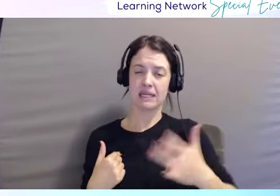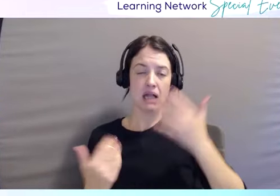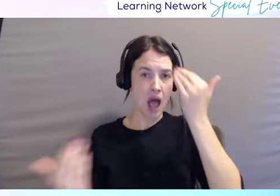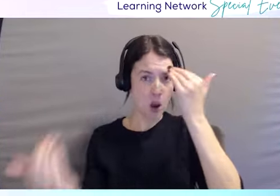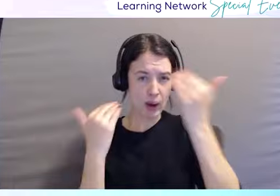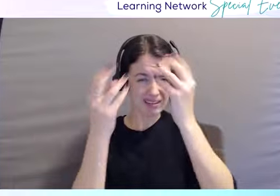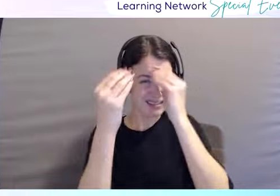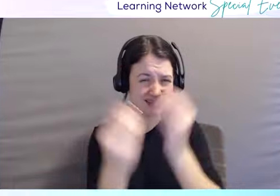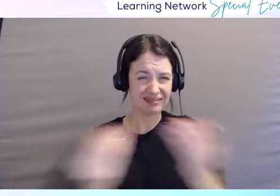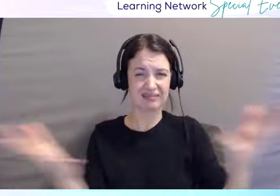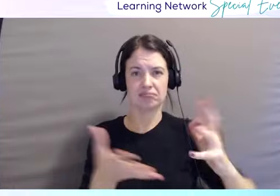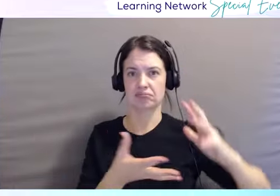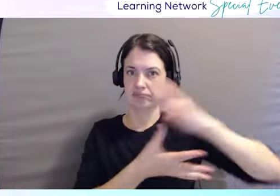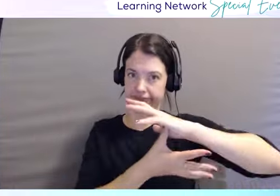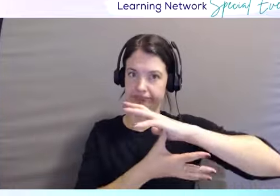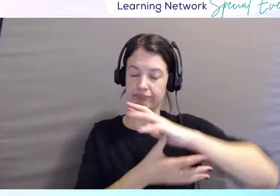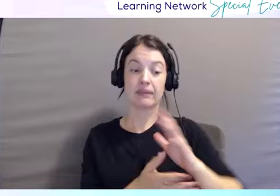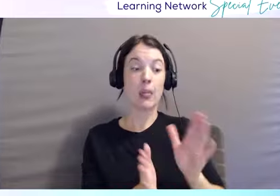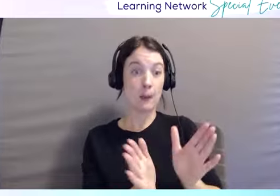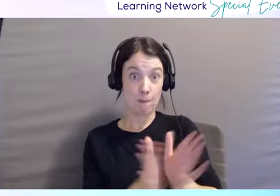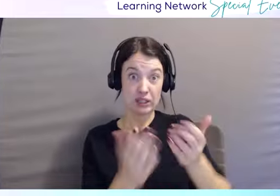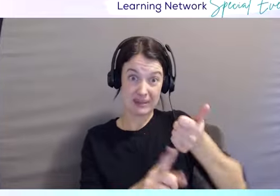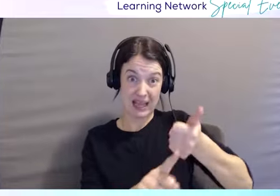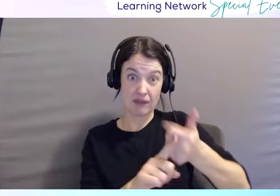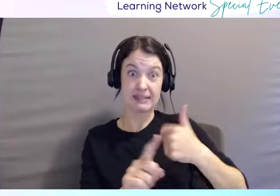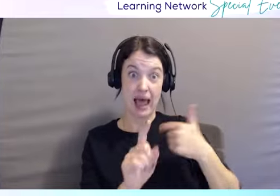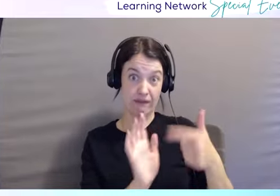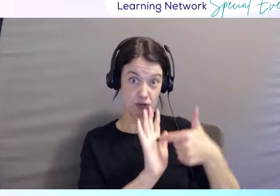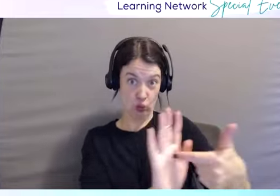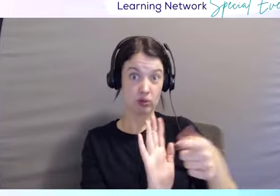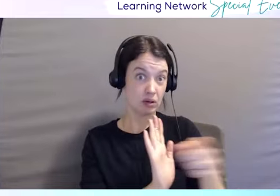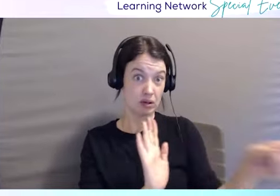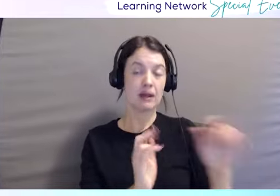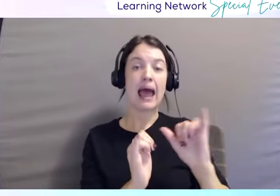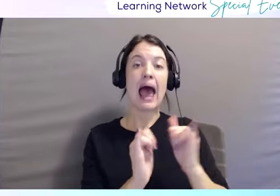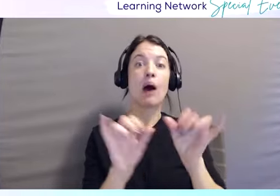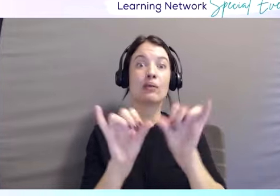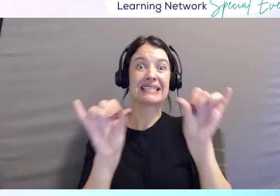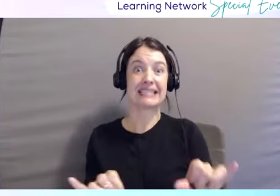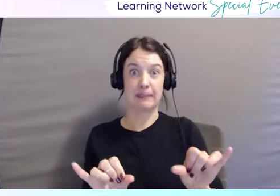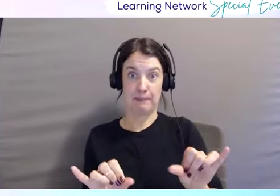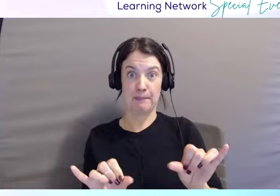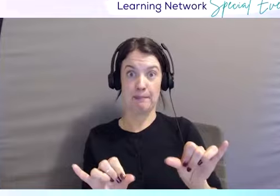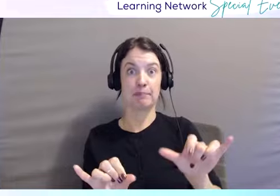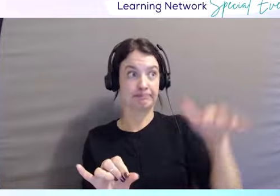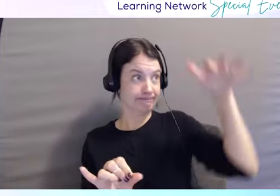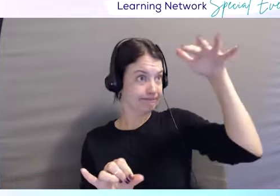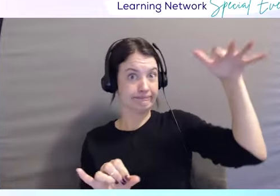about how the system has encouraged women and girls in both cases